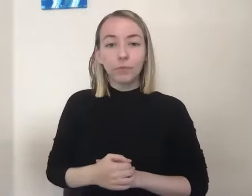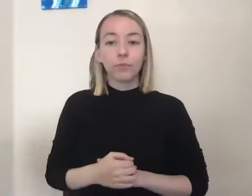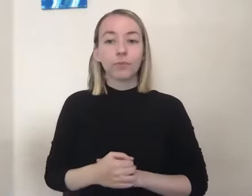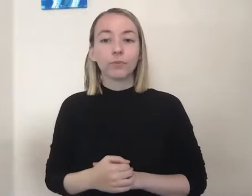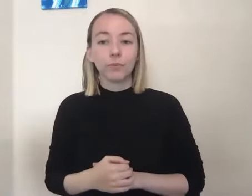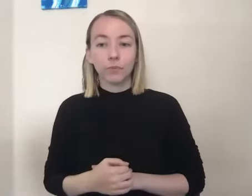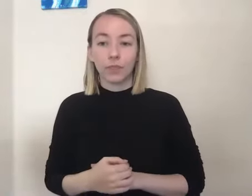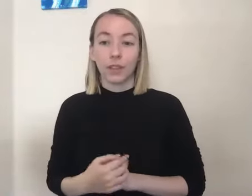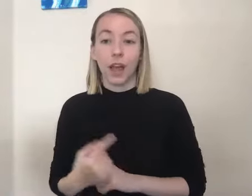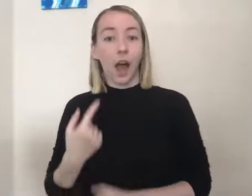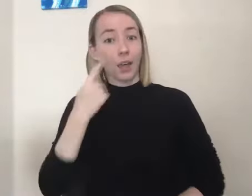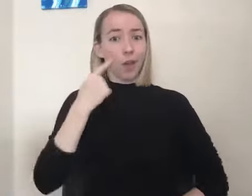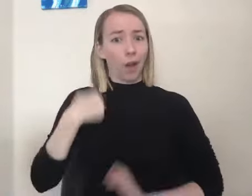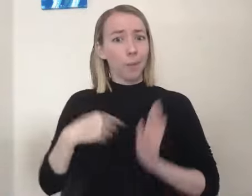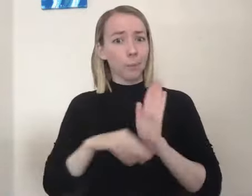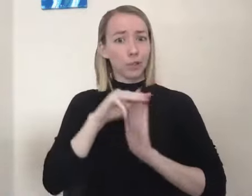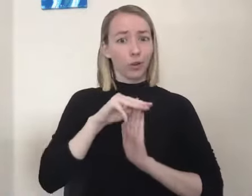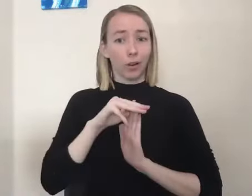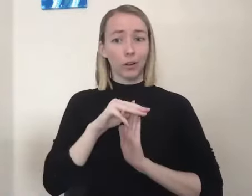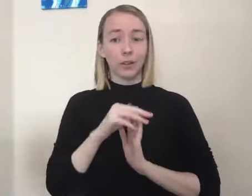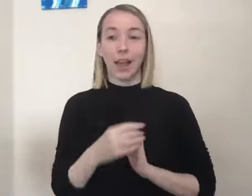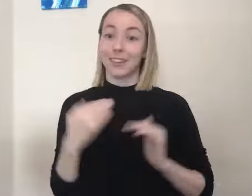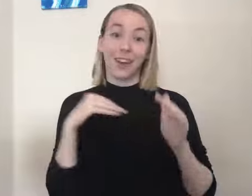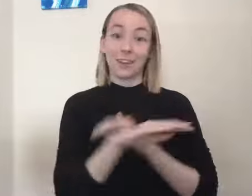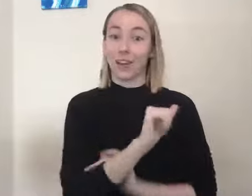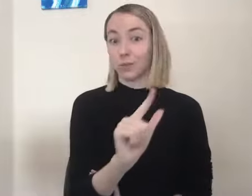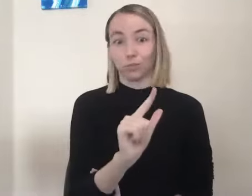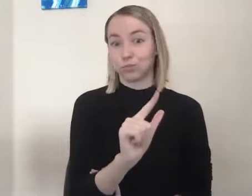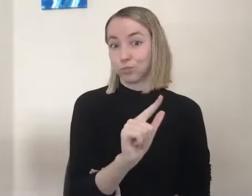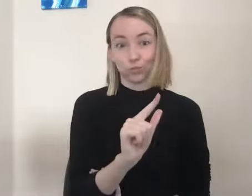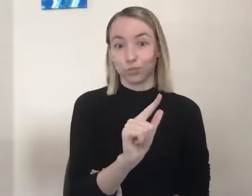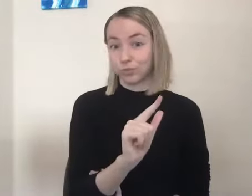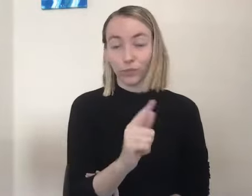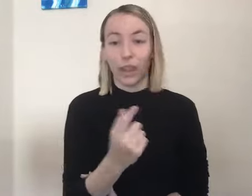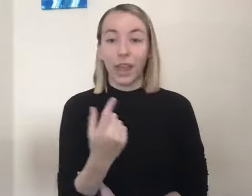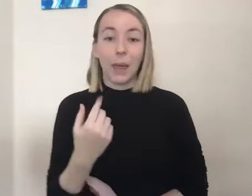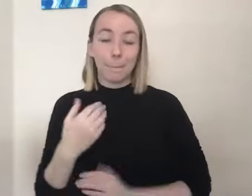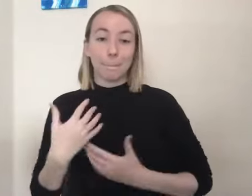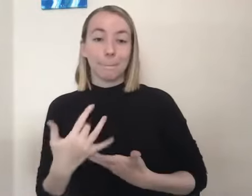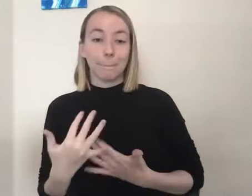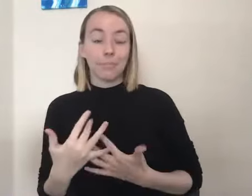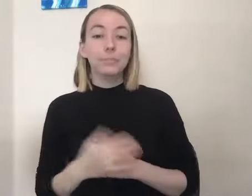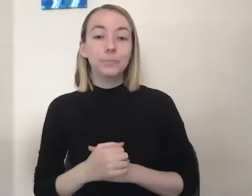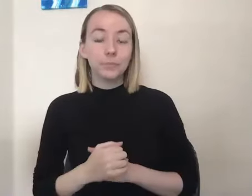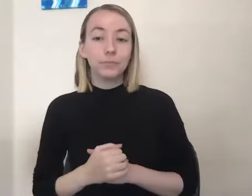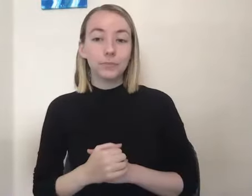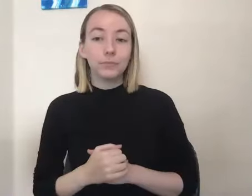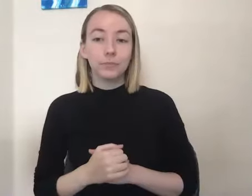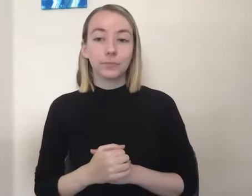to come into Al-Anon that I was a very immature wee girl. I thought because I was married and called Mrs. with 2 kids that I was a